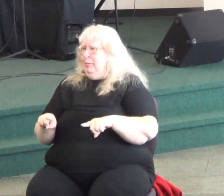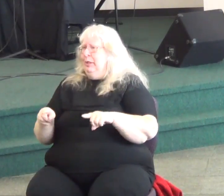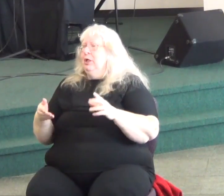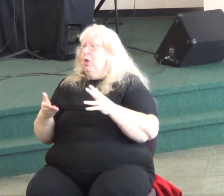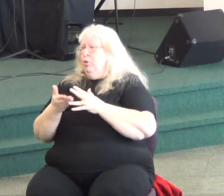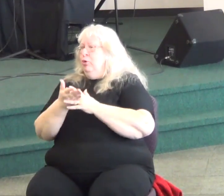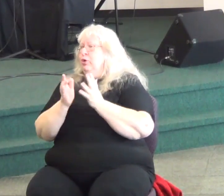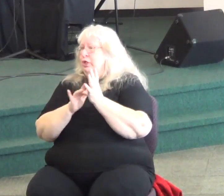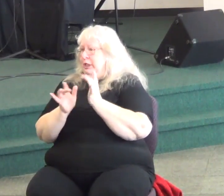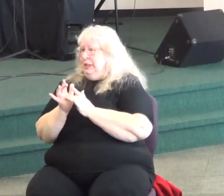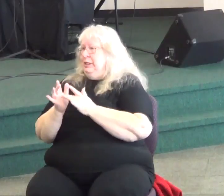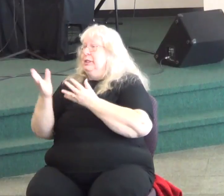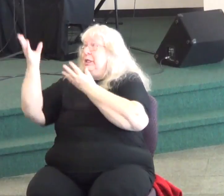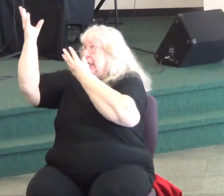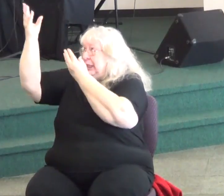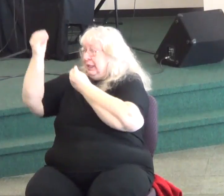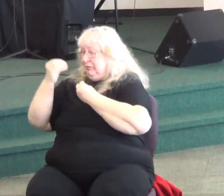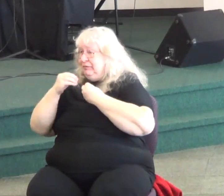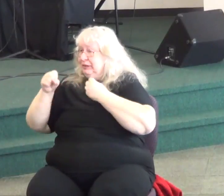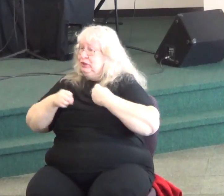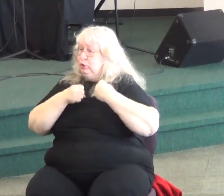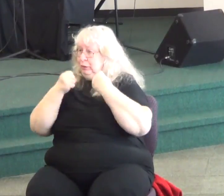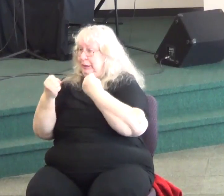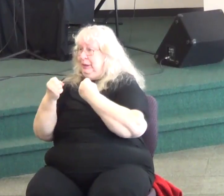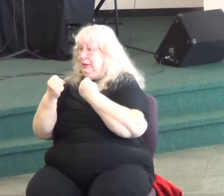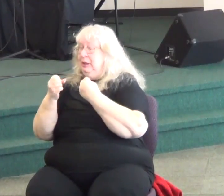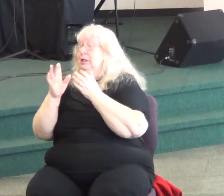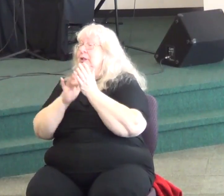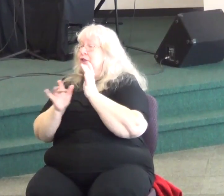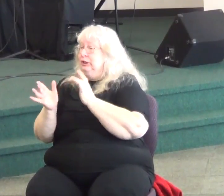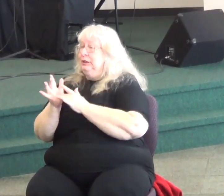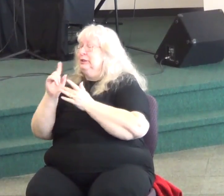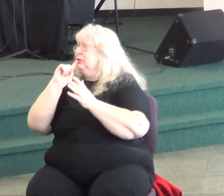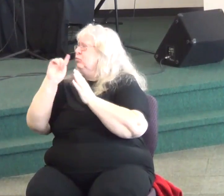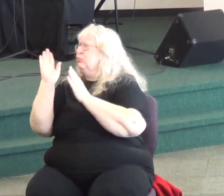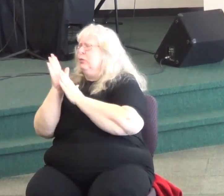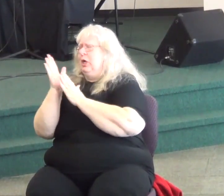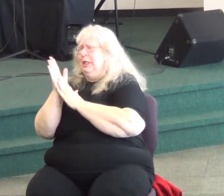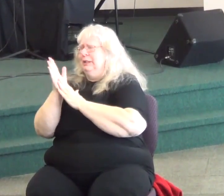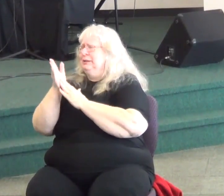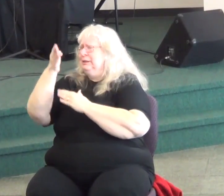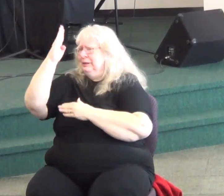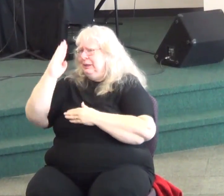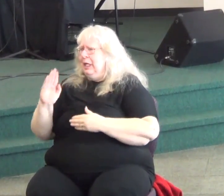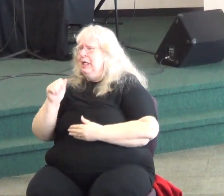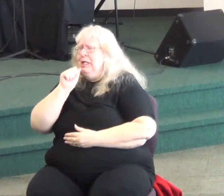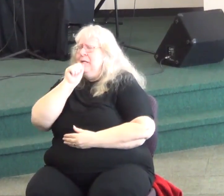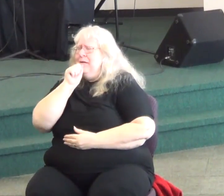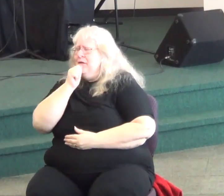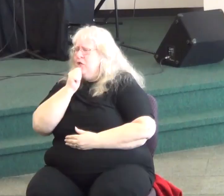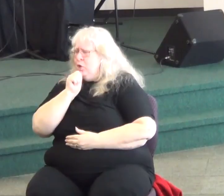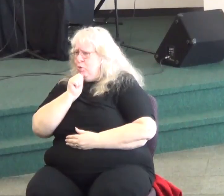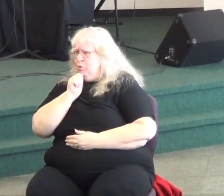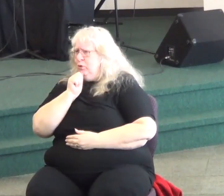Amen. And Jesus, praise God, endured his